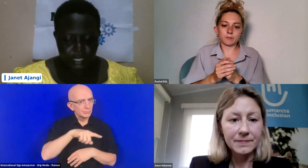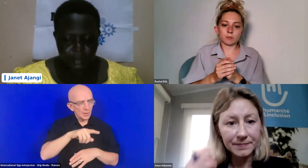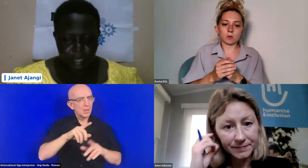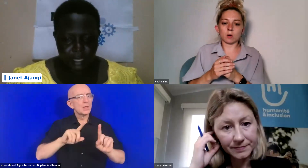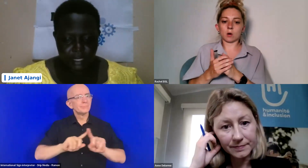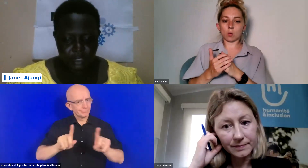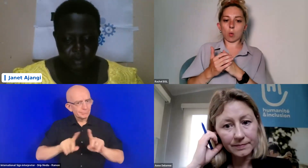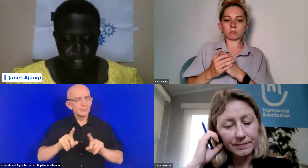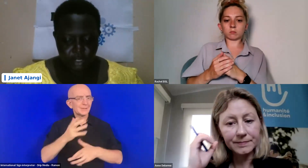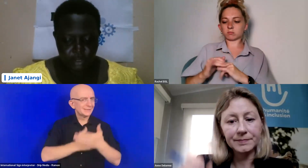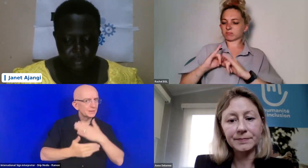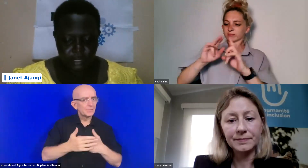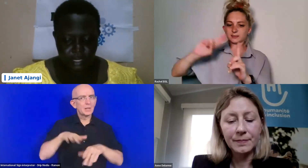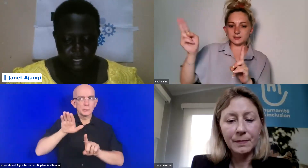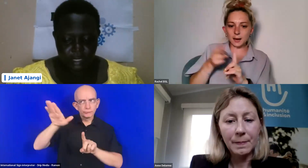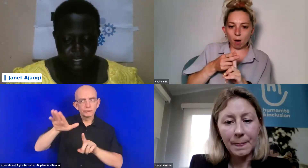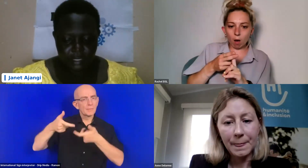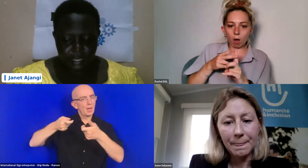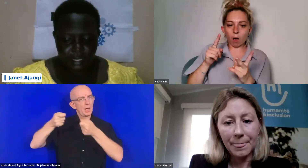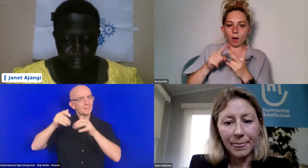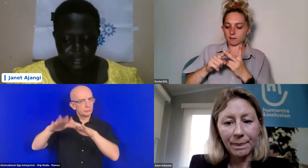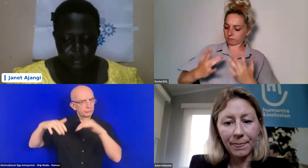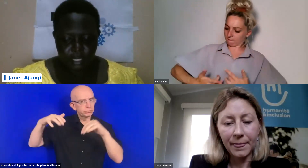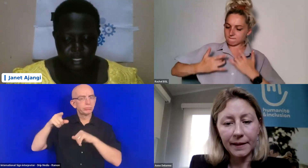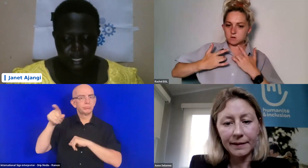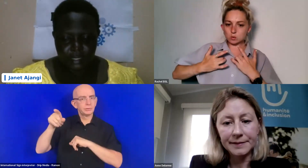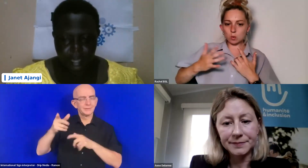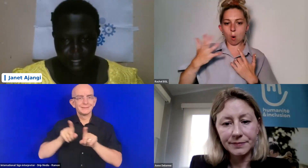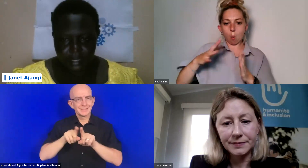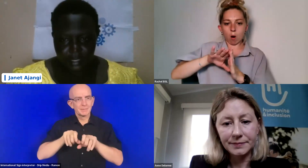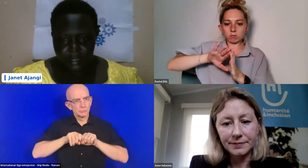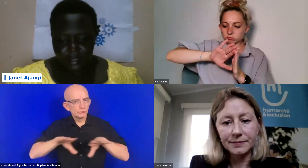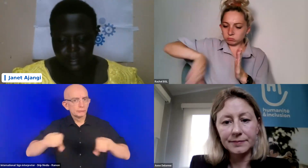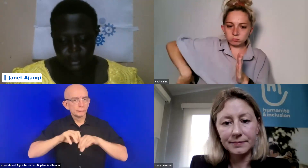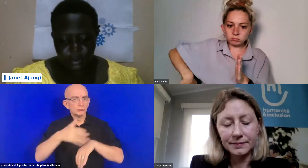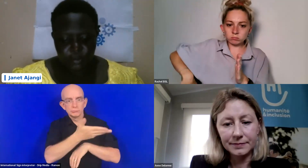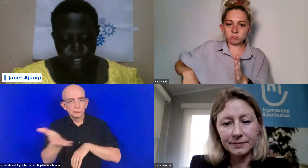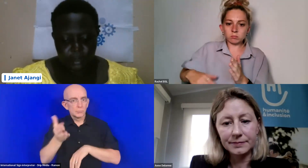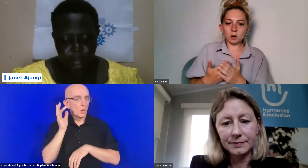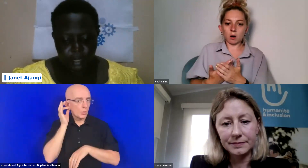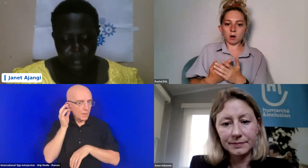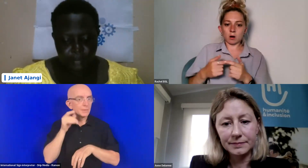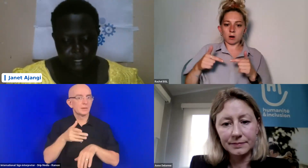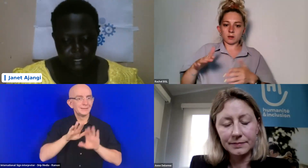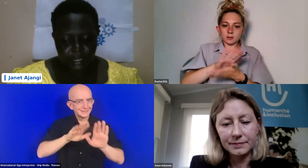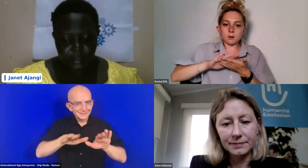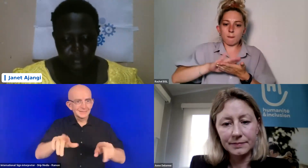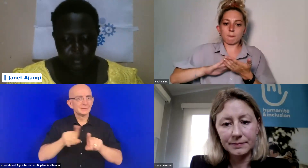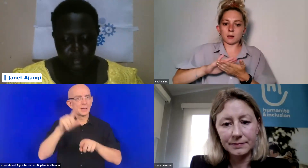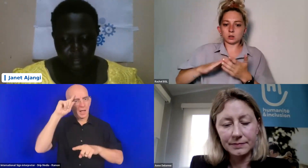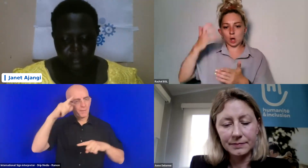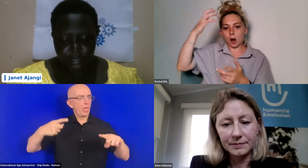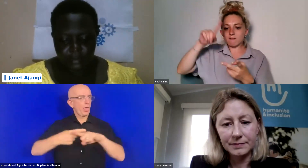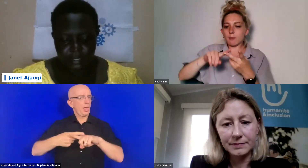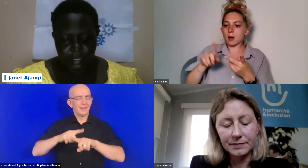misconception, stigma, and discrimination. This is targeting the community at large, the local government, and the